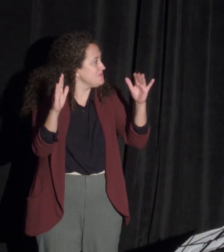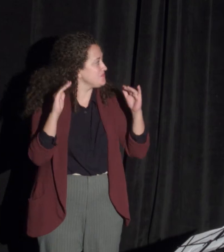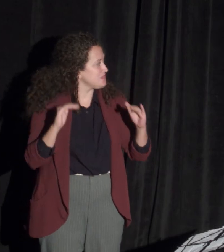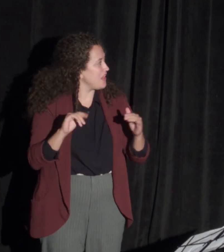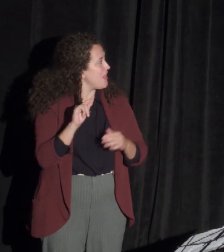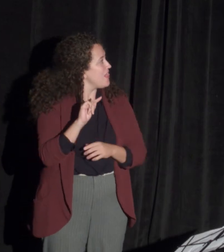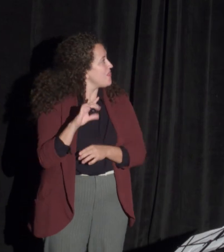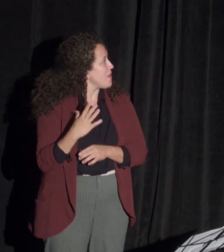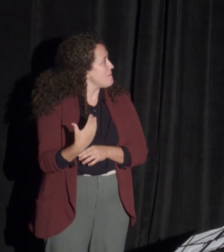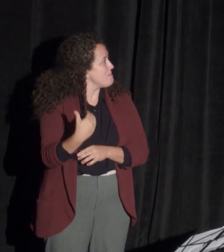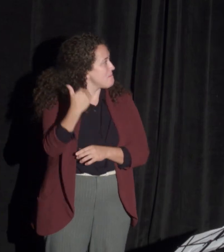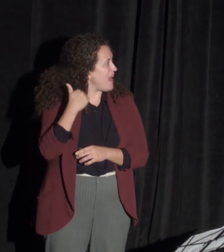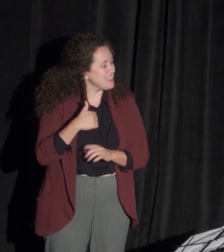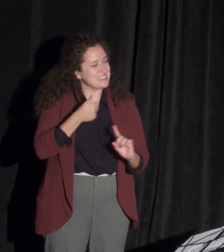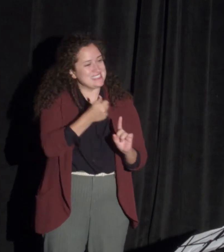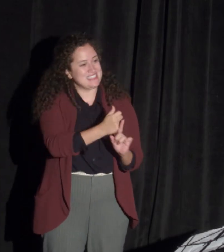Red by Catherine M. Valenti,